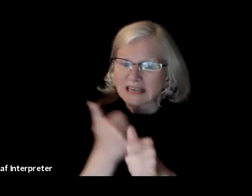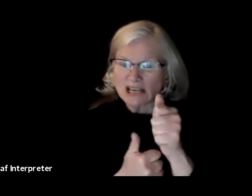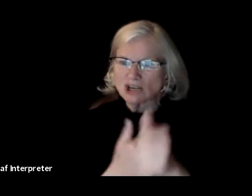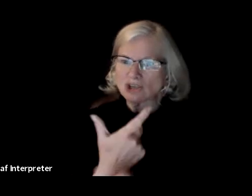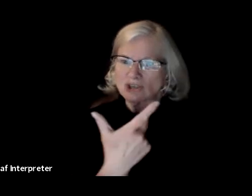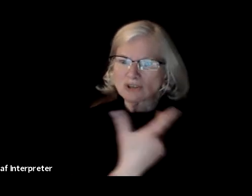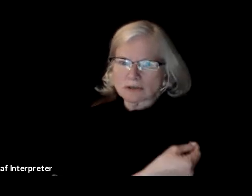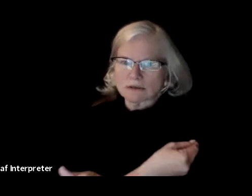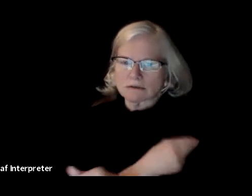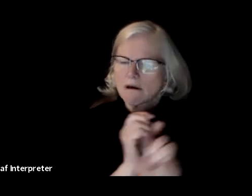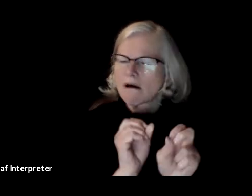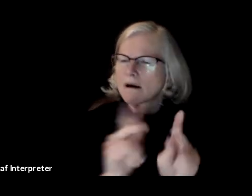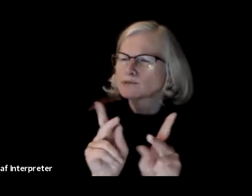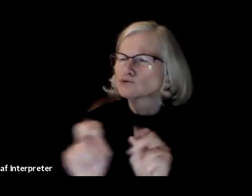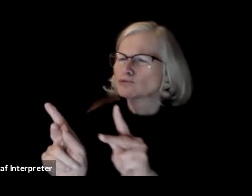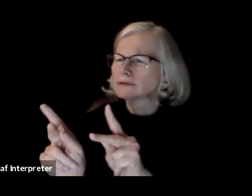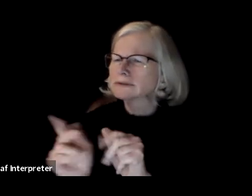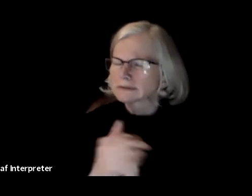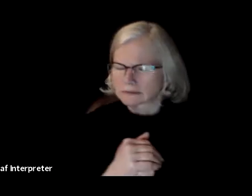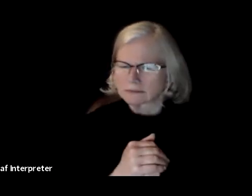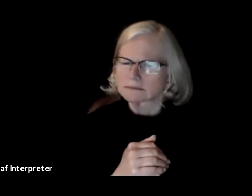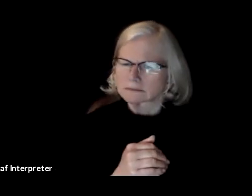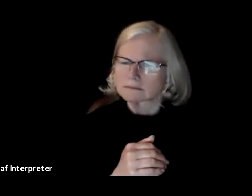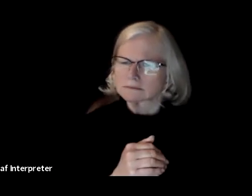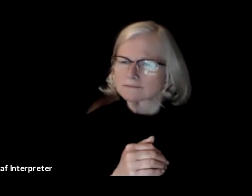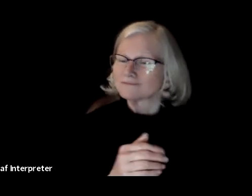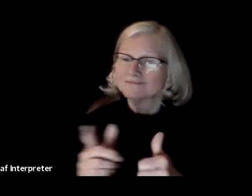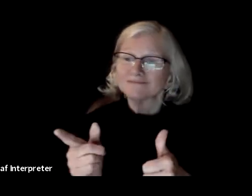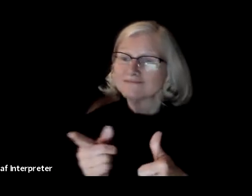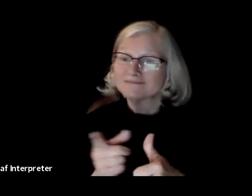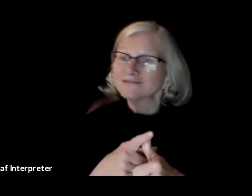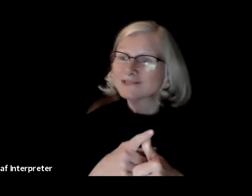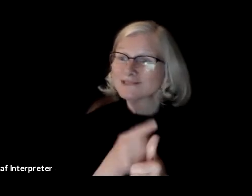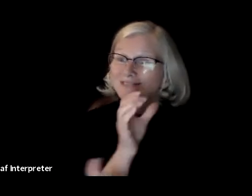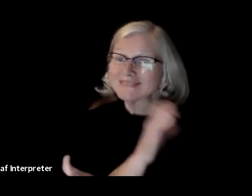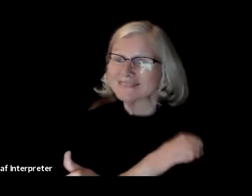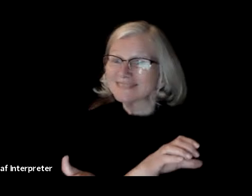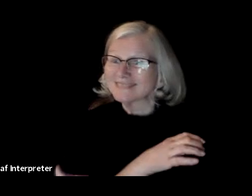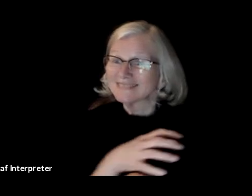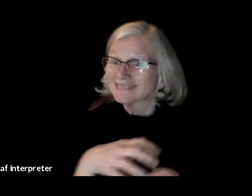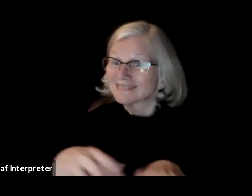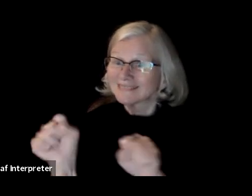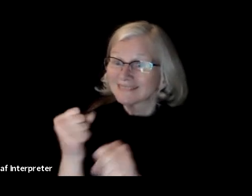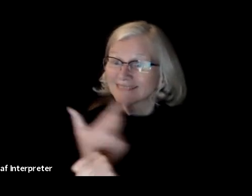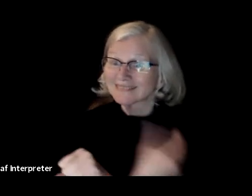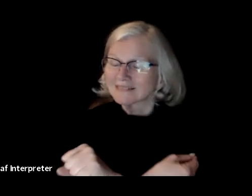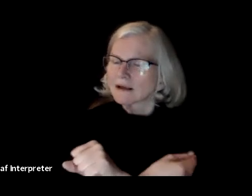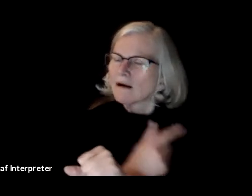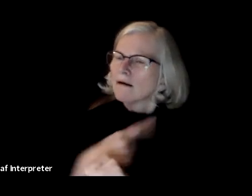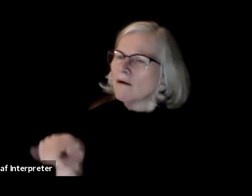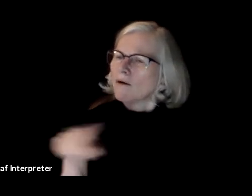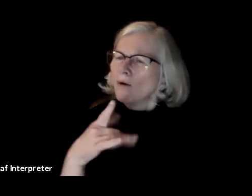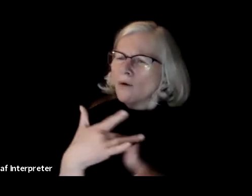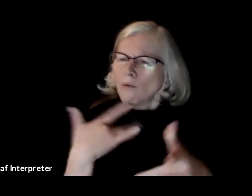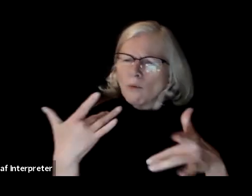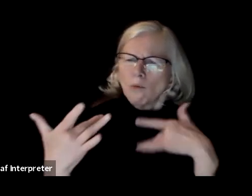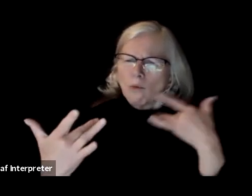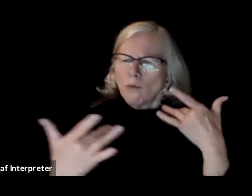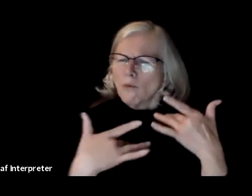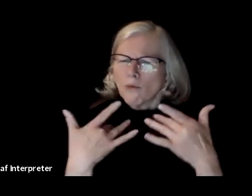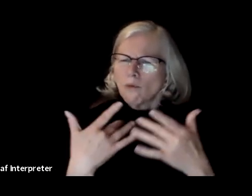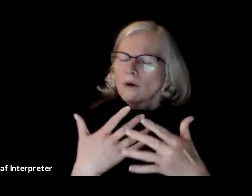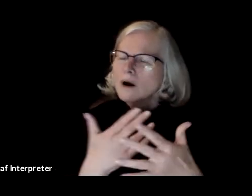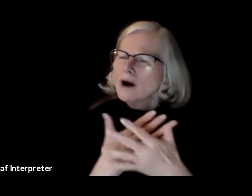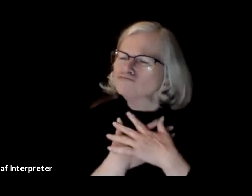settings. Those first vaccination clinics were festive occasions and very emotional for residents